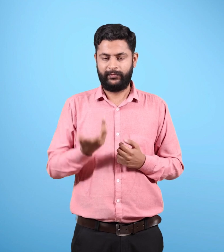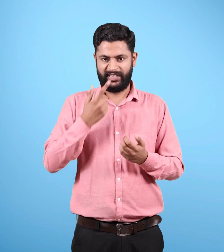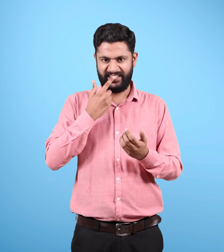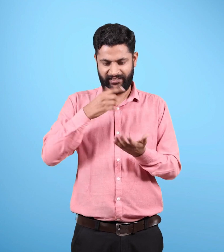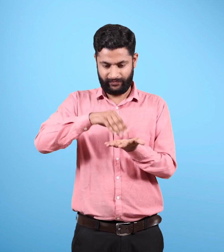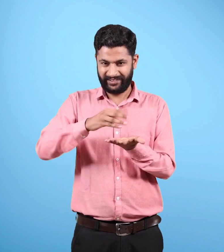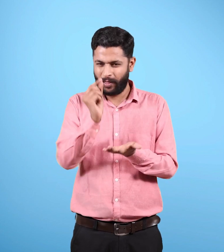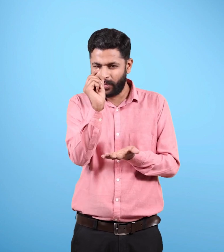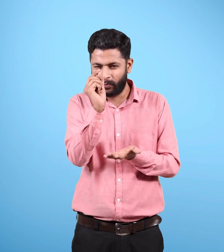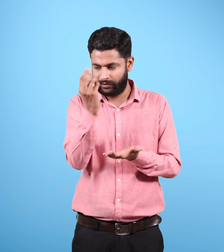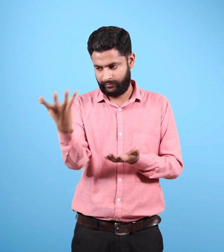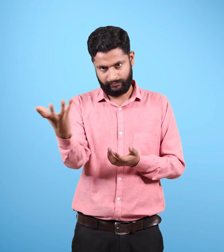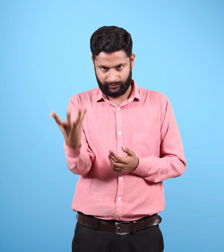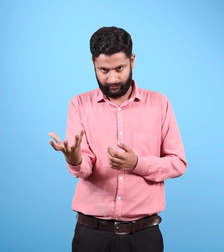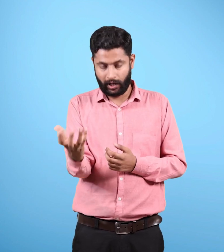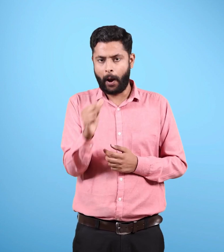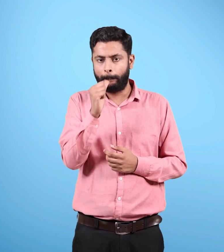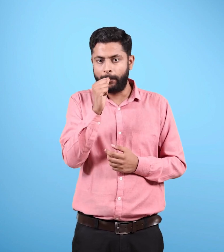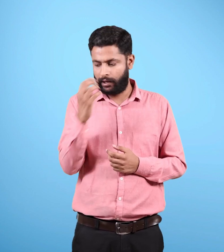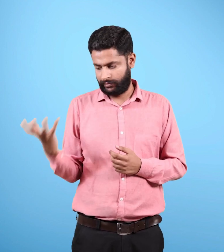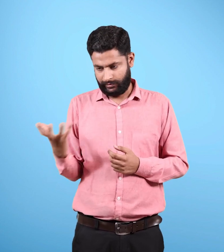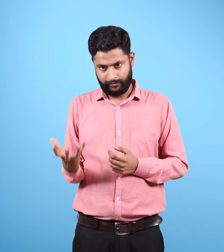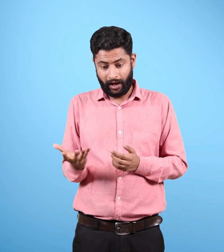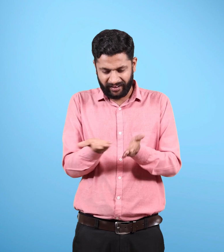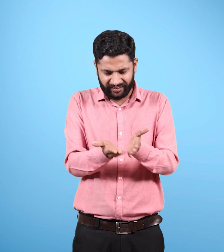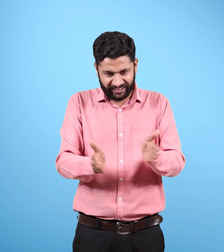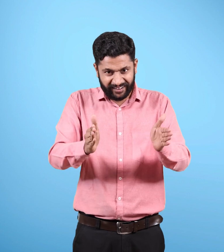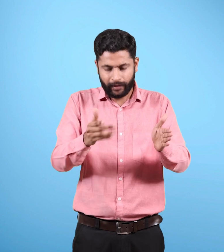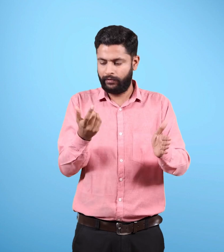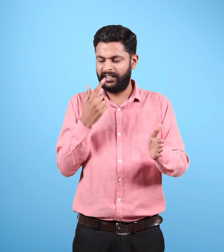We take raw rice and boil it in water.